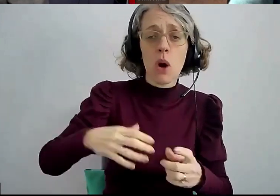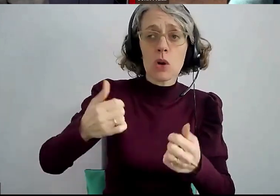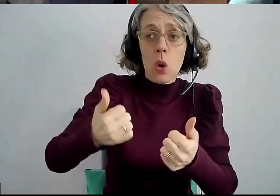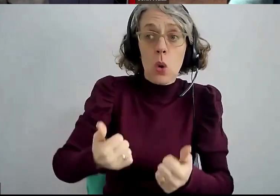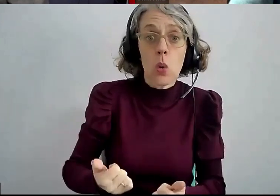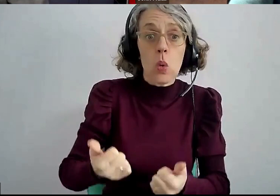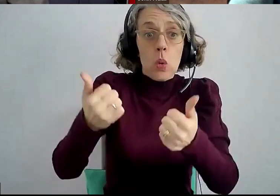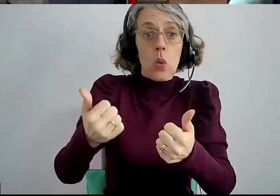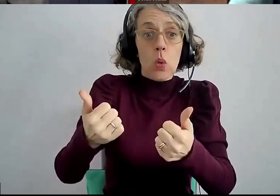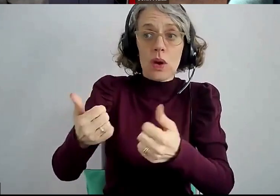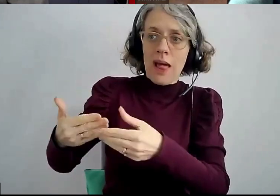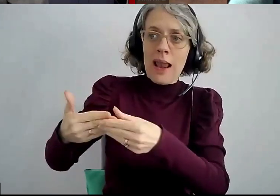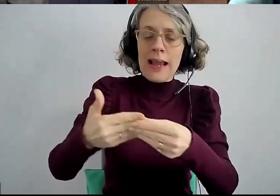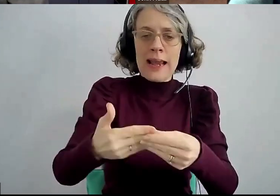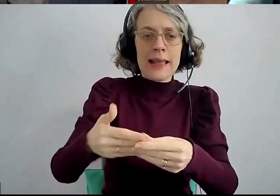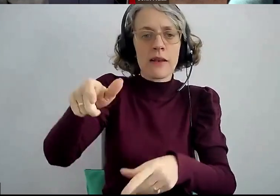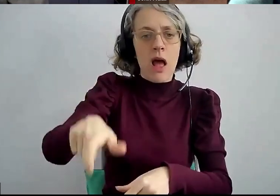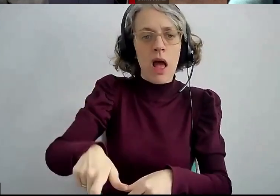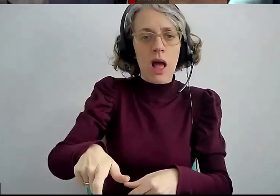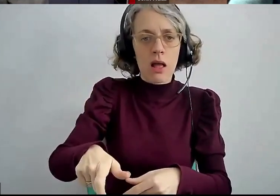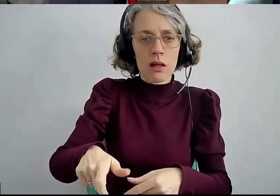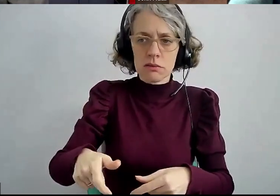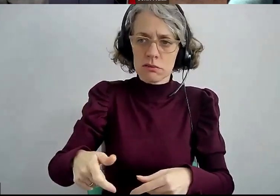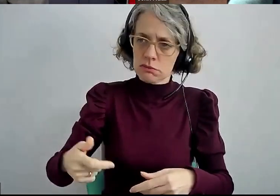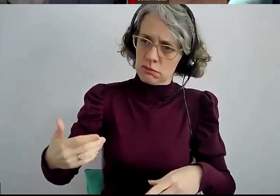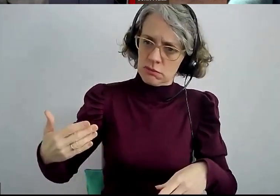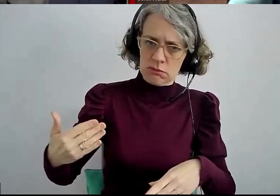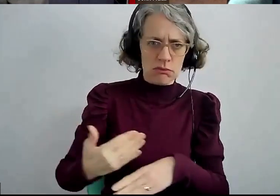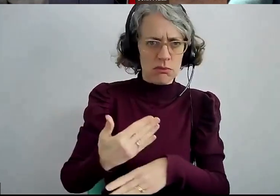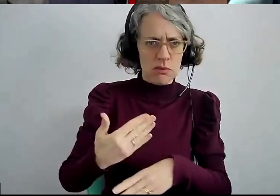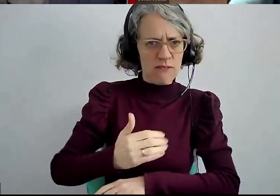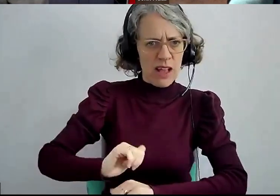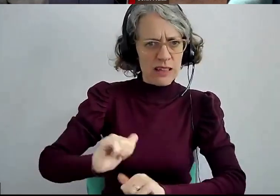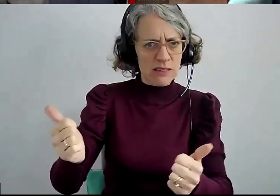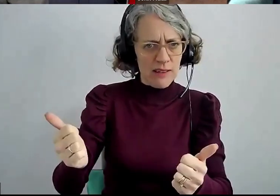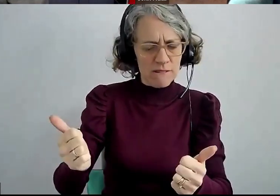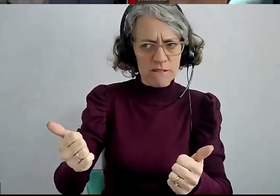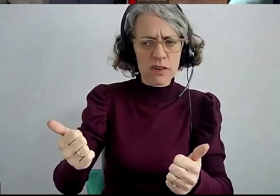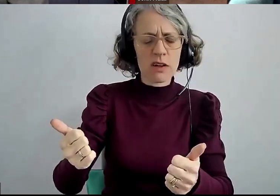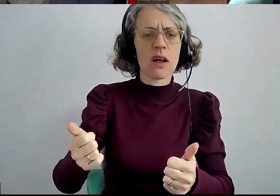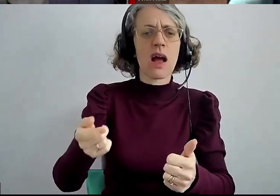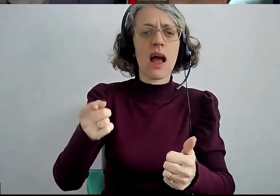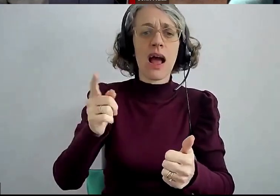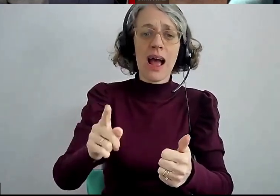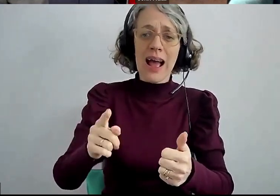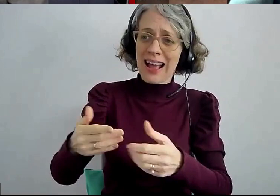in terms of effectiveness and leaders for good.